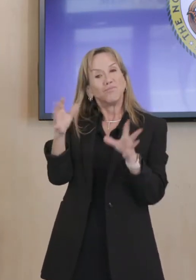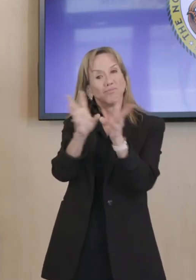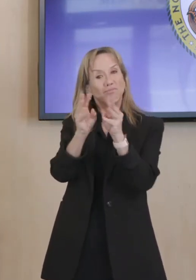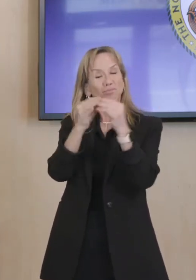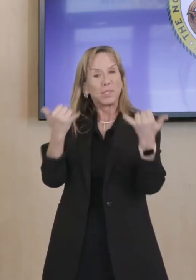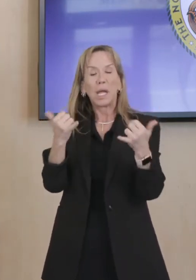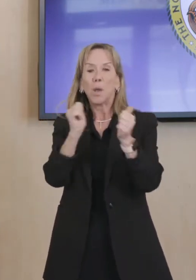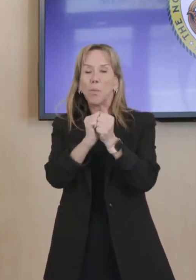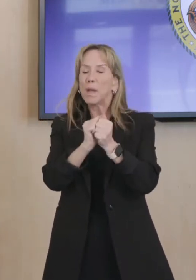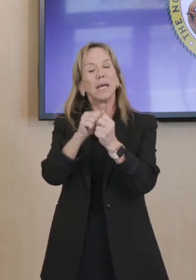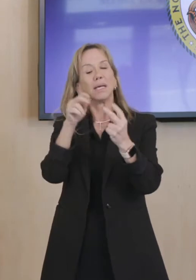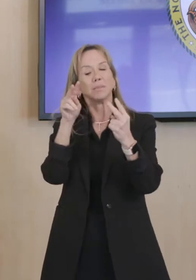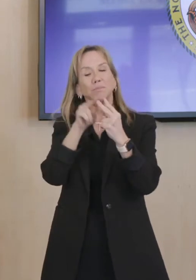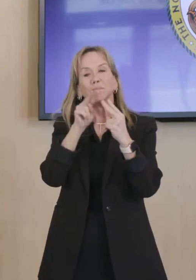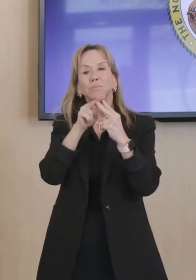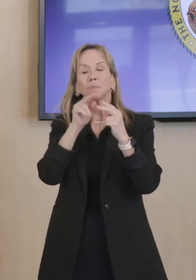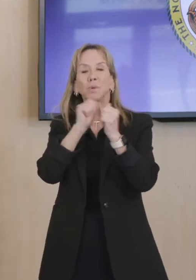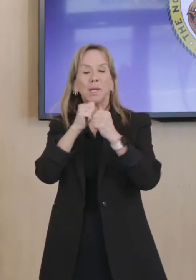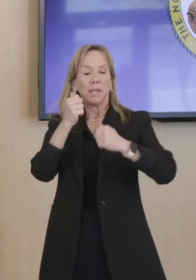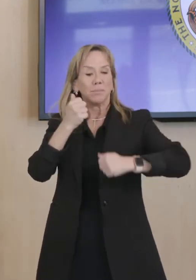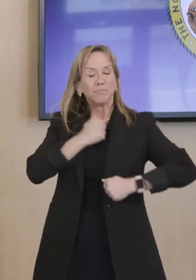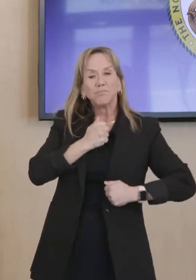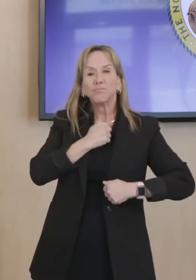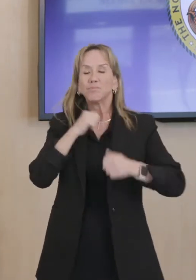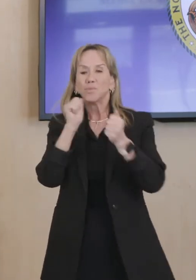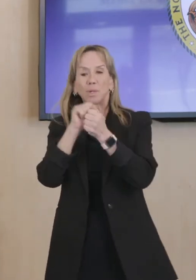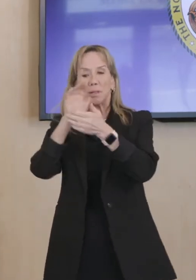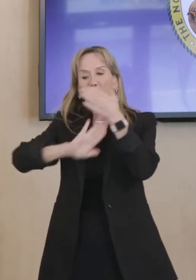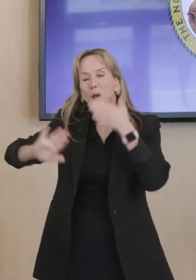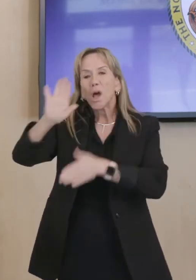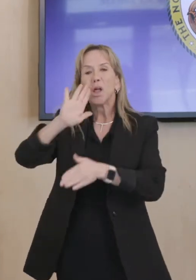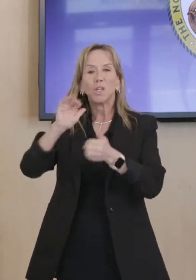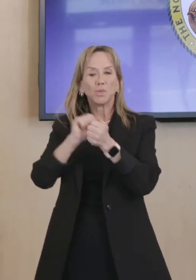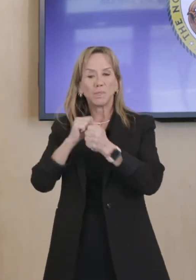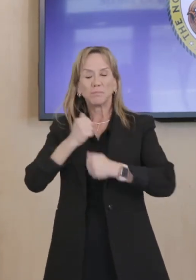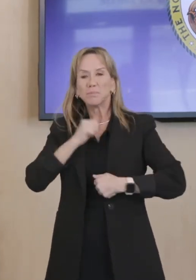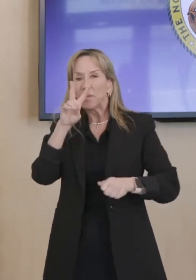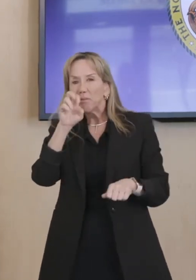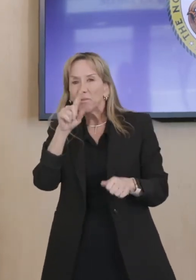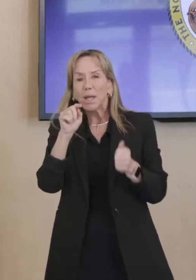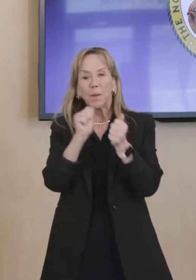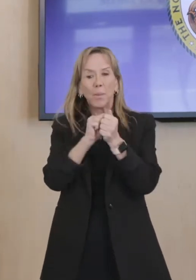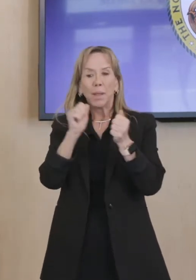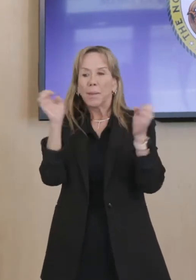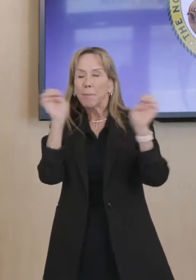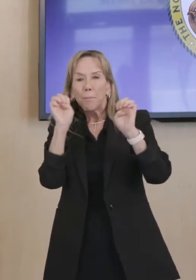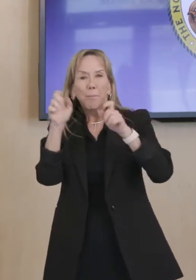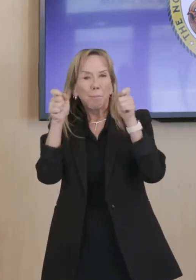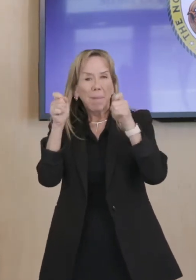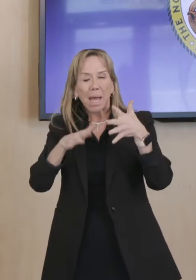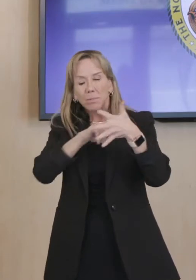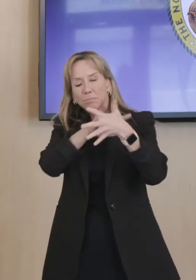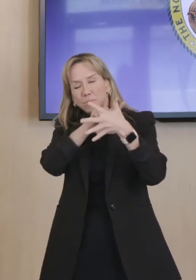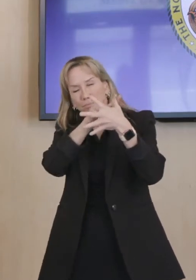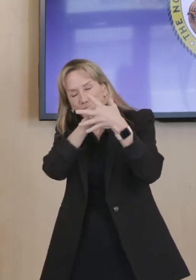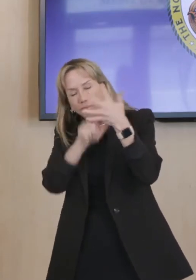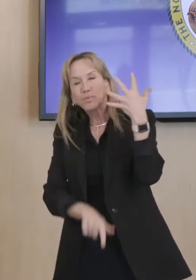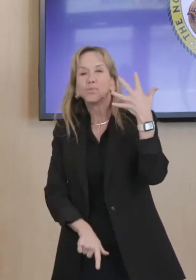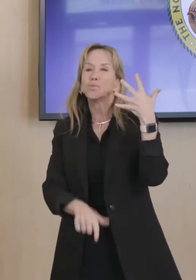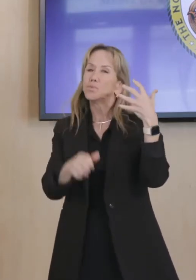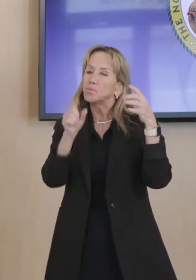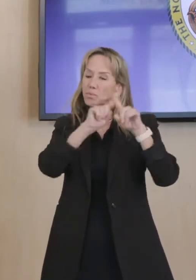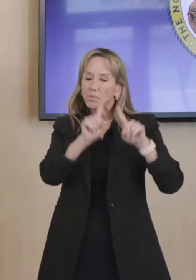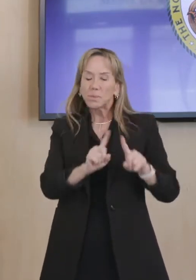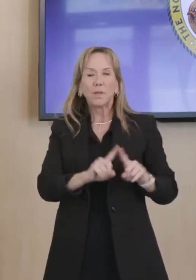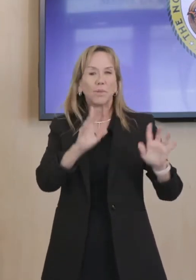our military and veterans community, one with college students, one with emergency managers and public safety, one with elected officials and